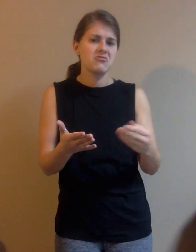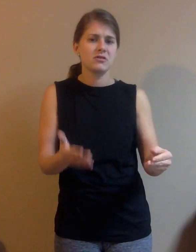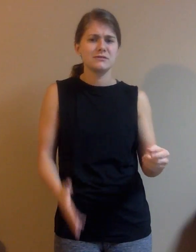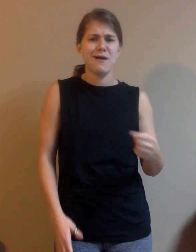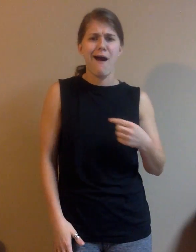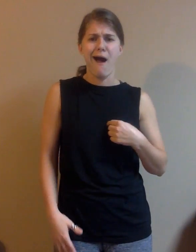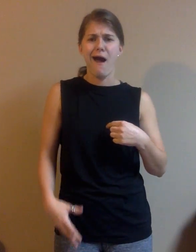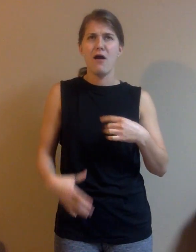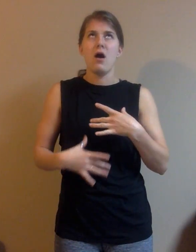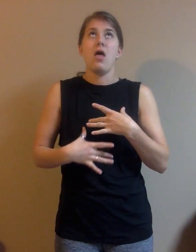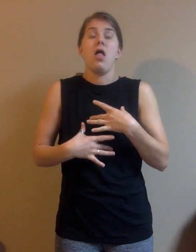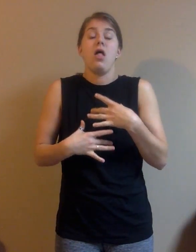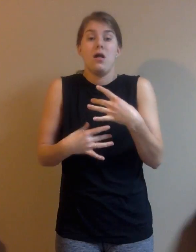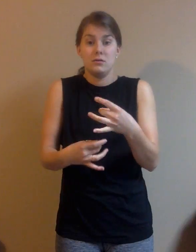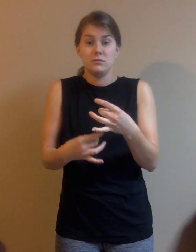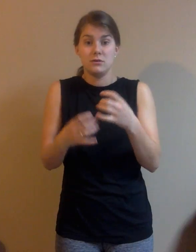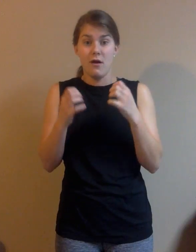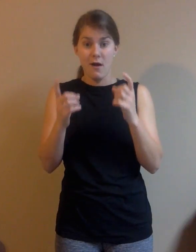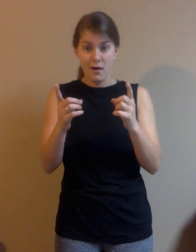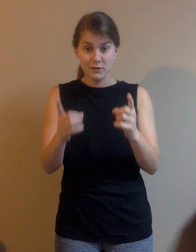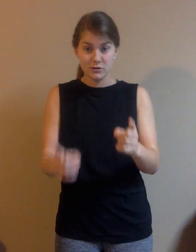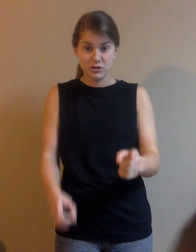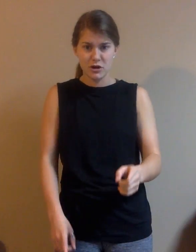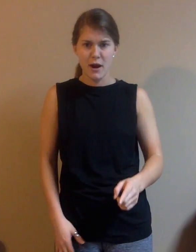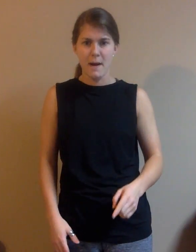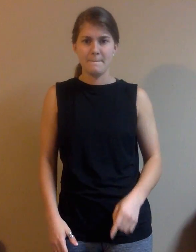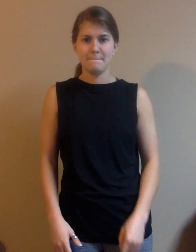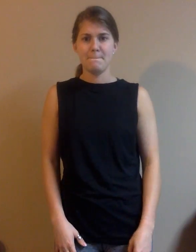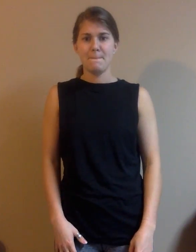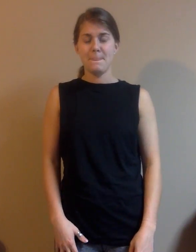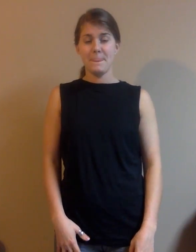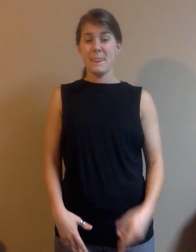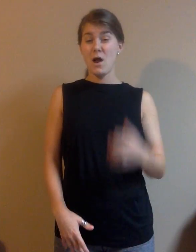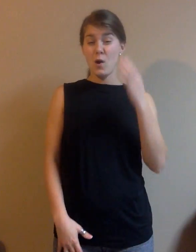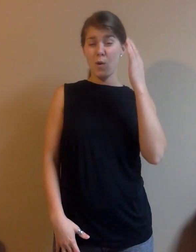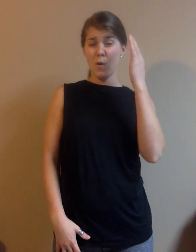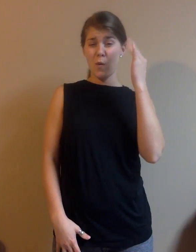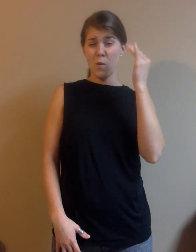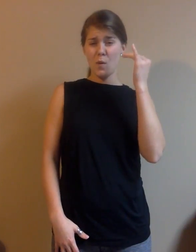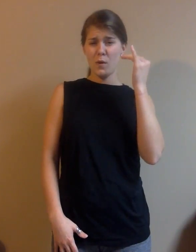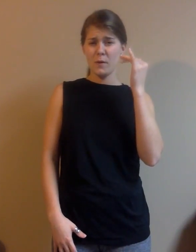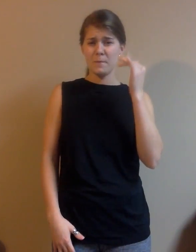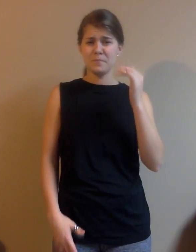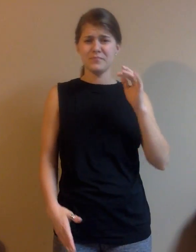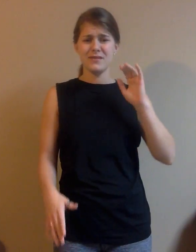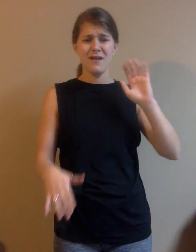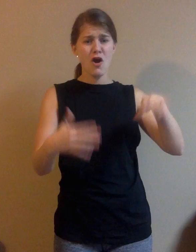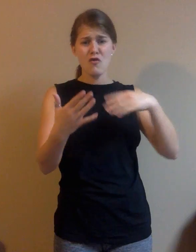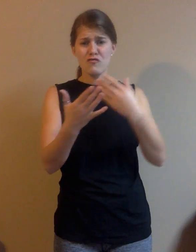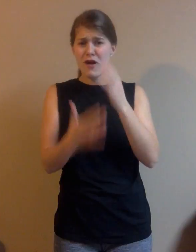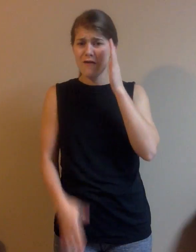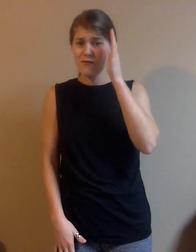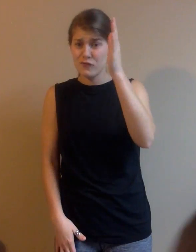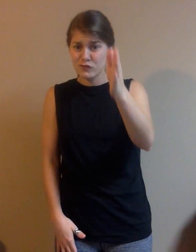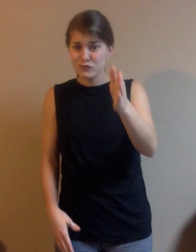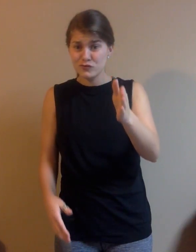vested interest in it, partly because it's education that's meant to take us into this future that we can't grasp. If you think of it, children starting school